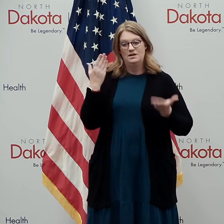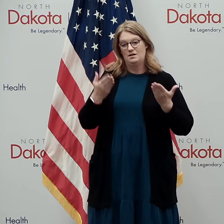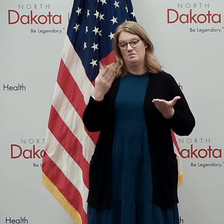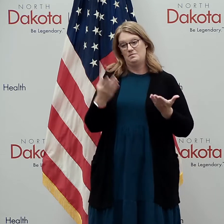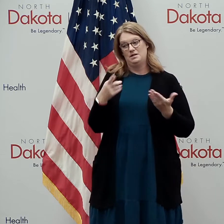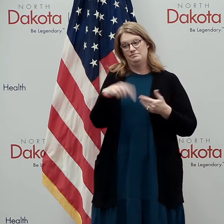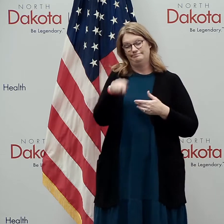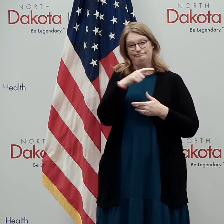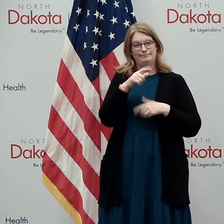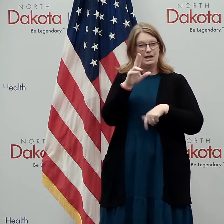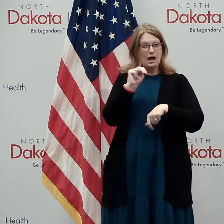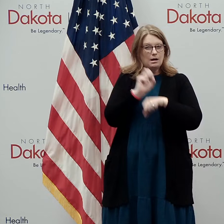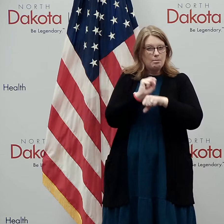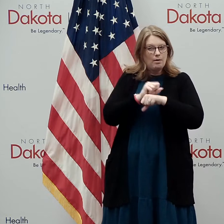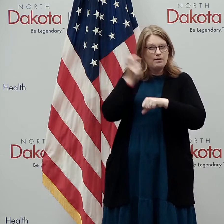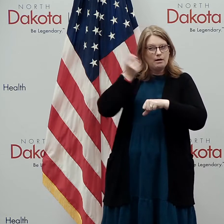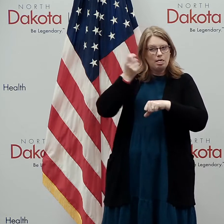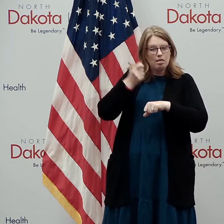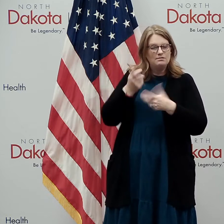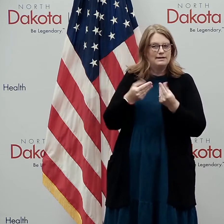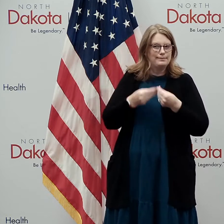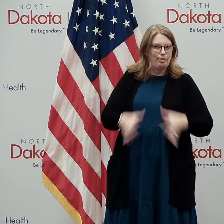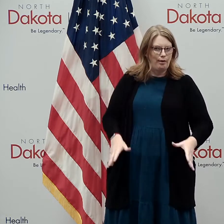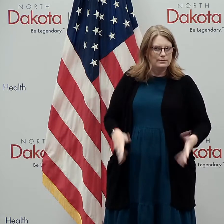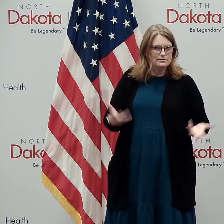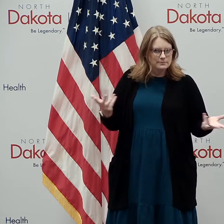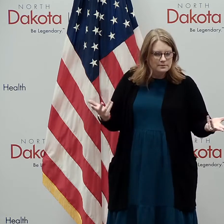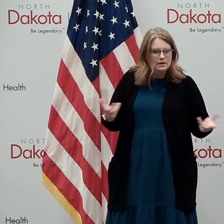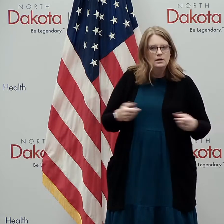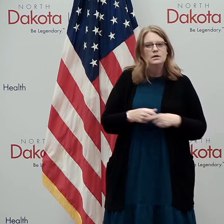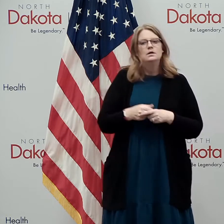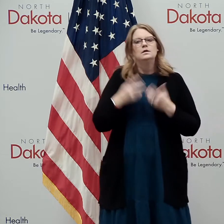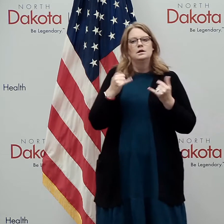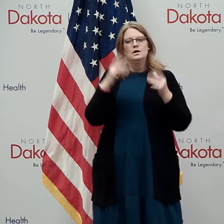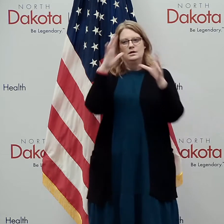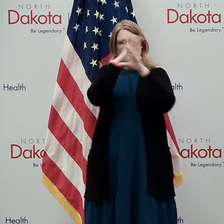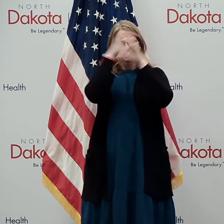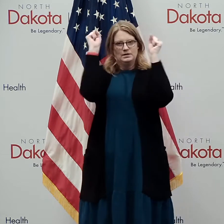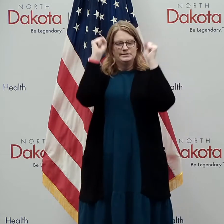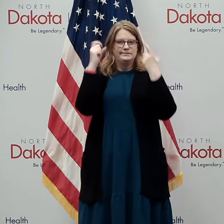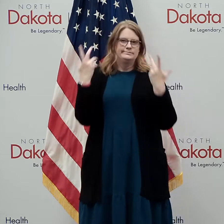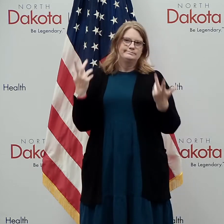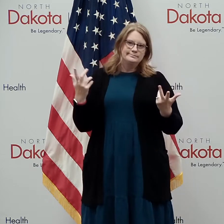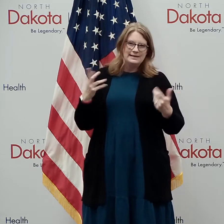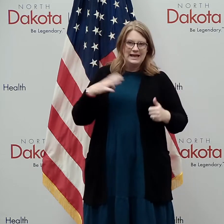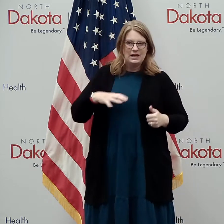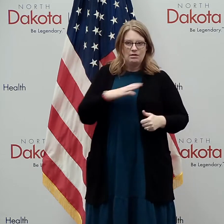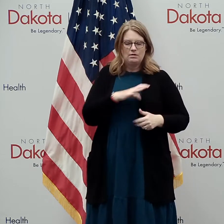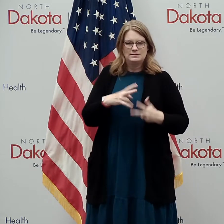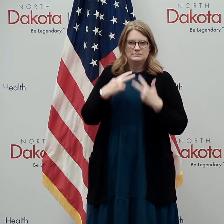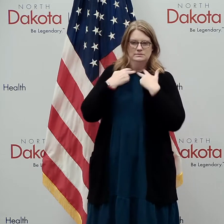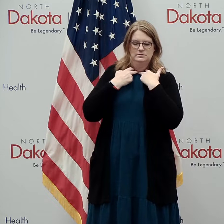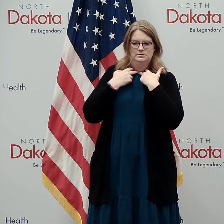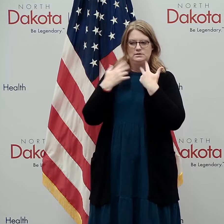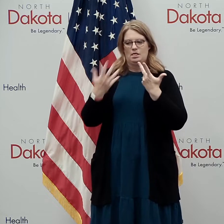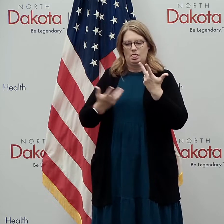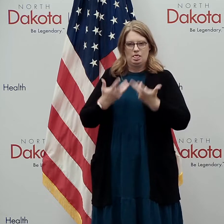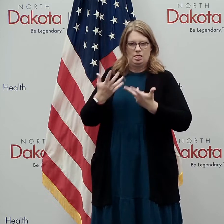the coronavirus pandemic. What the president did, there was gridlock in Congress,